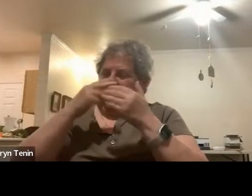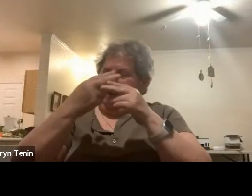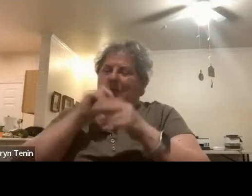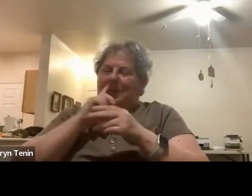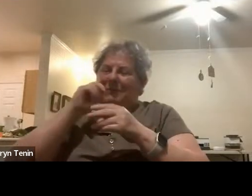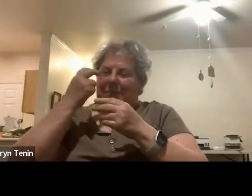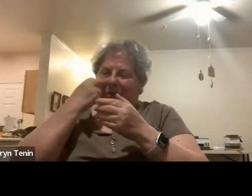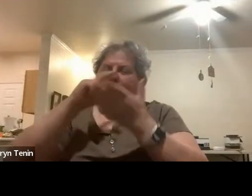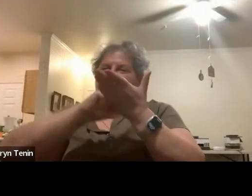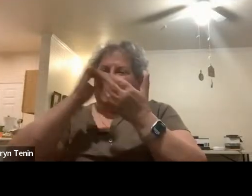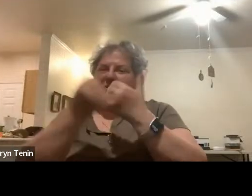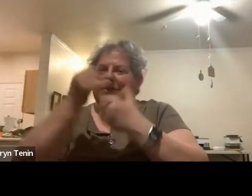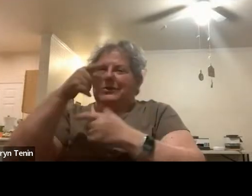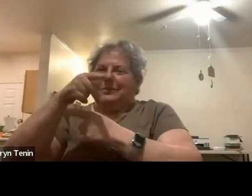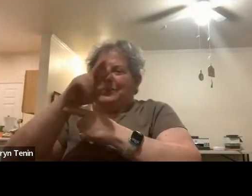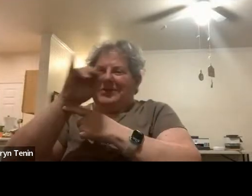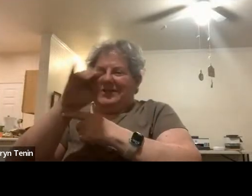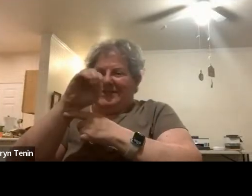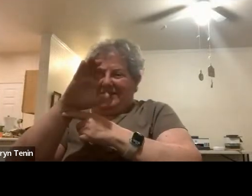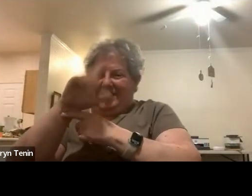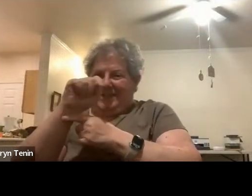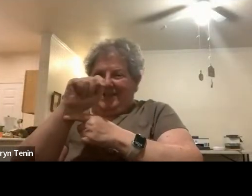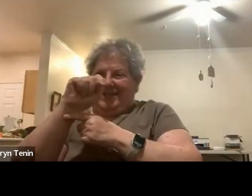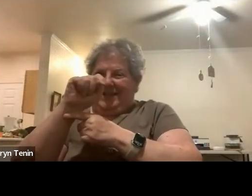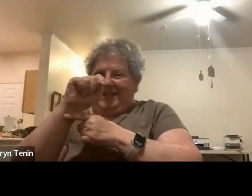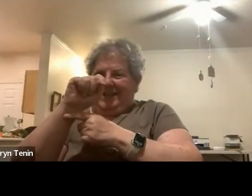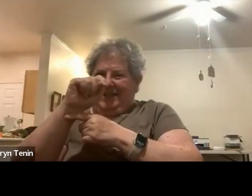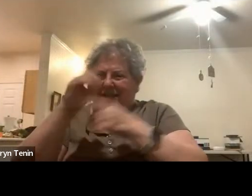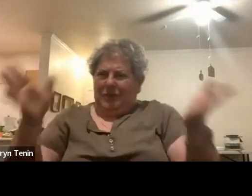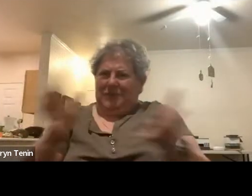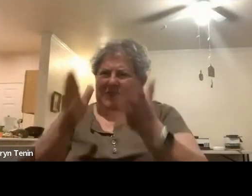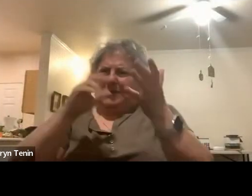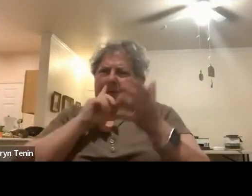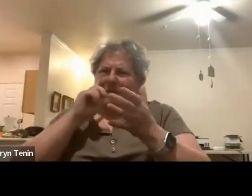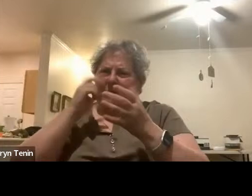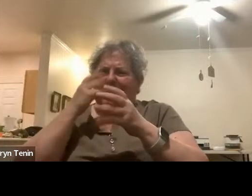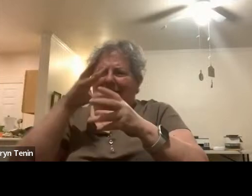We have the Deafblind Project.